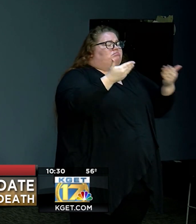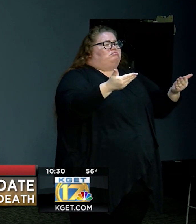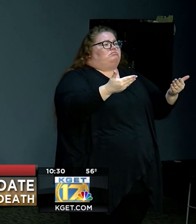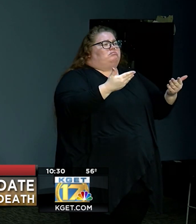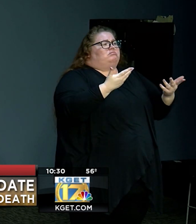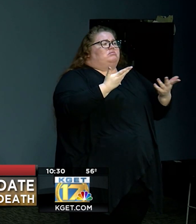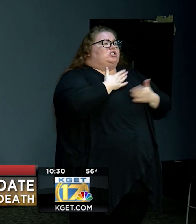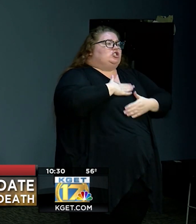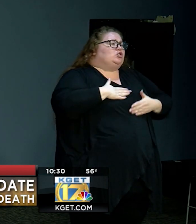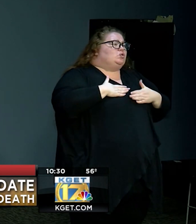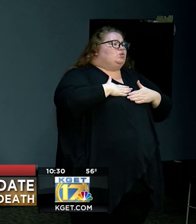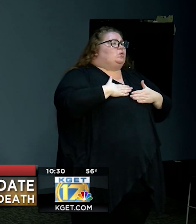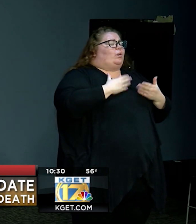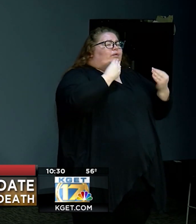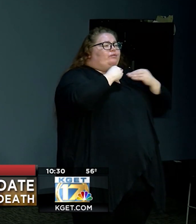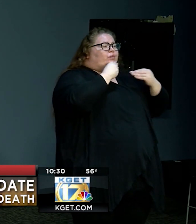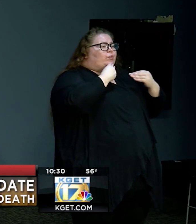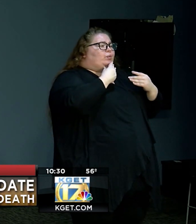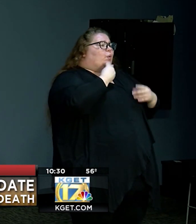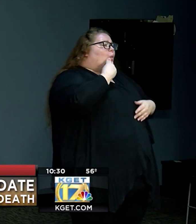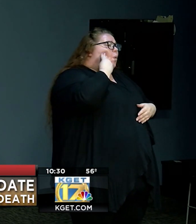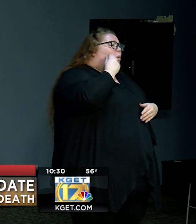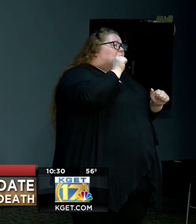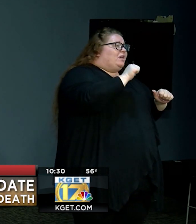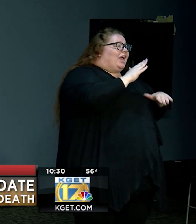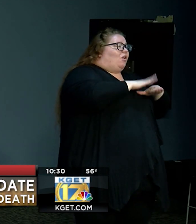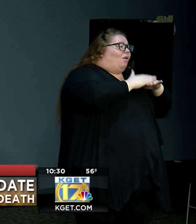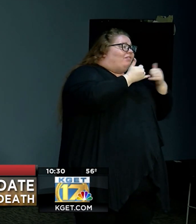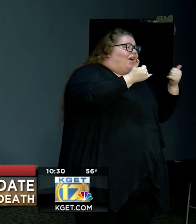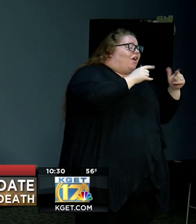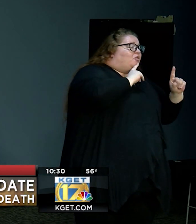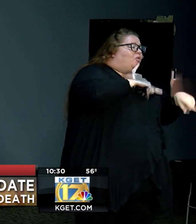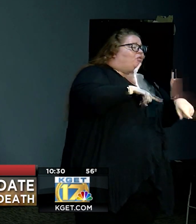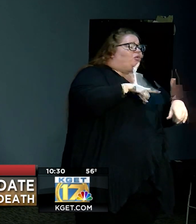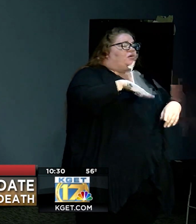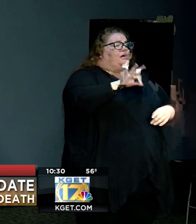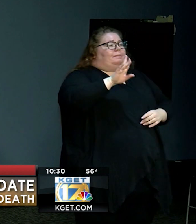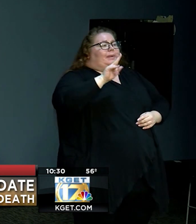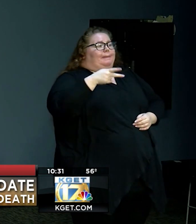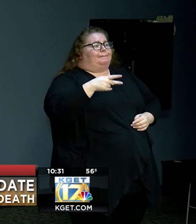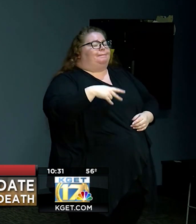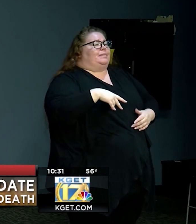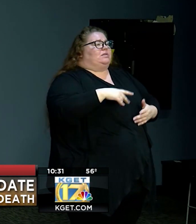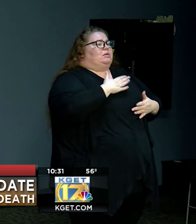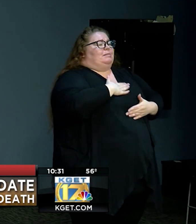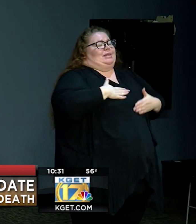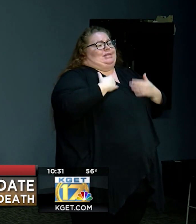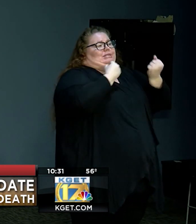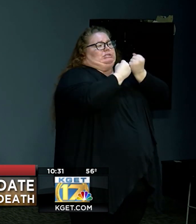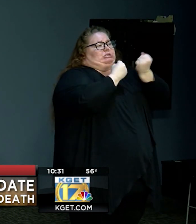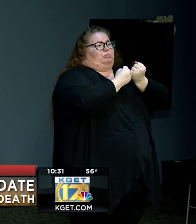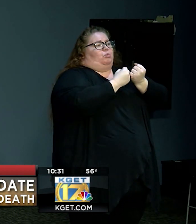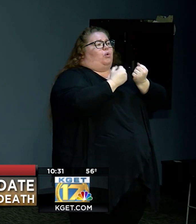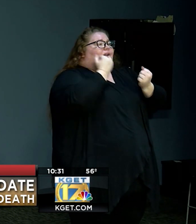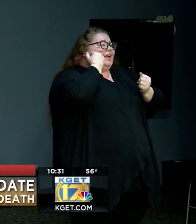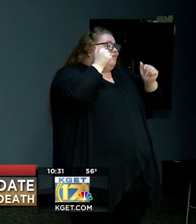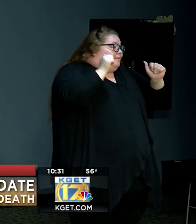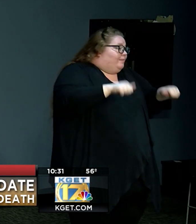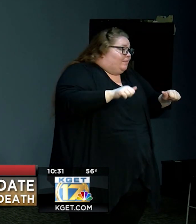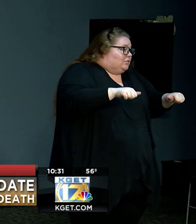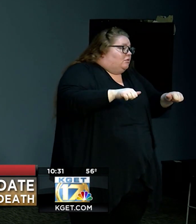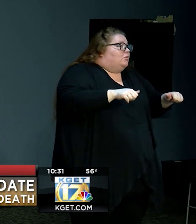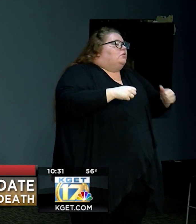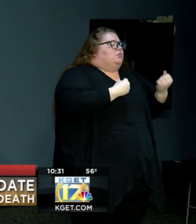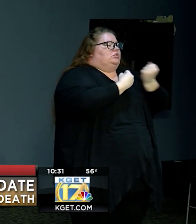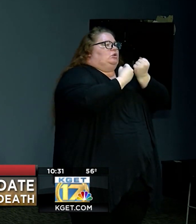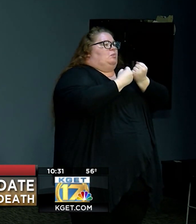enjoy a meal at home. Order. You can go online and figure out who's doing what, but support our local restaurants to the extent that you can. And with that, thank